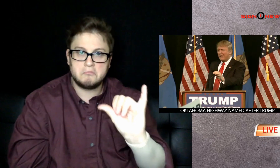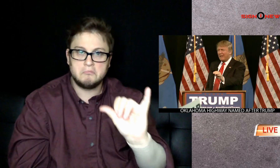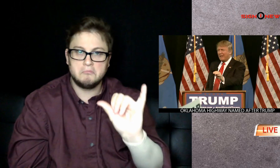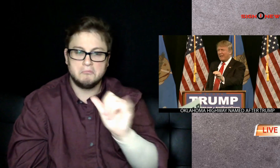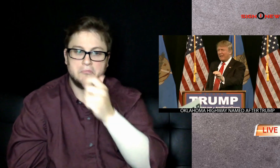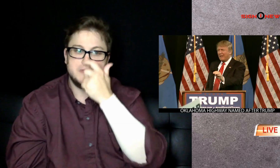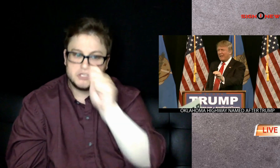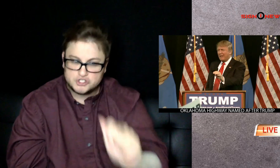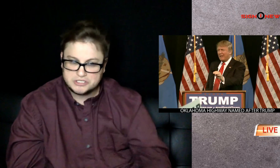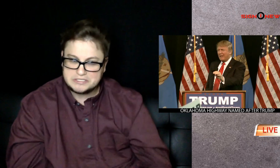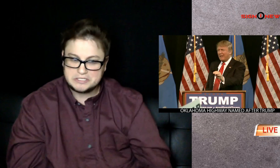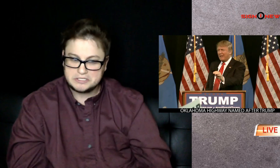Interesting.